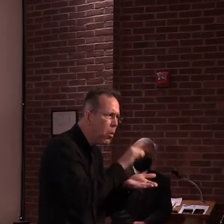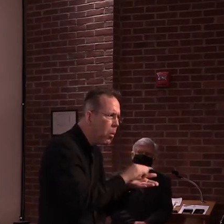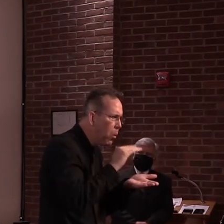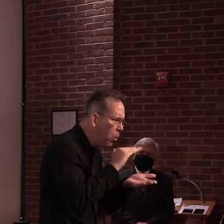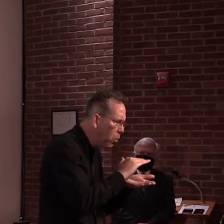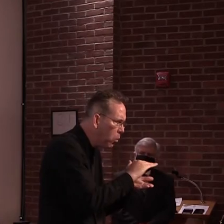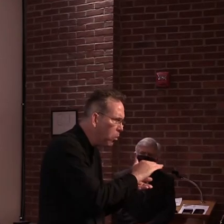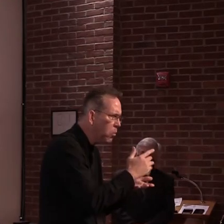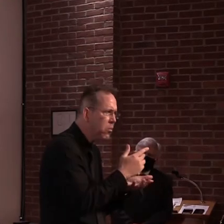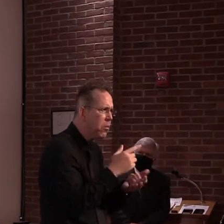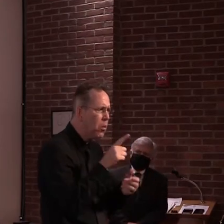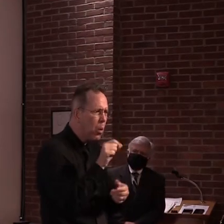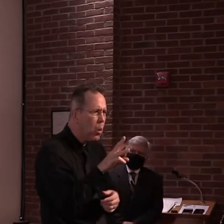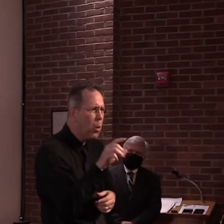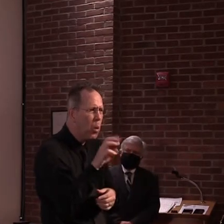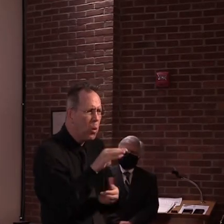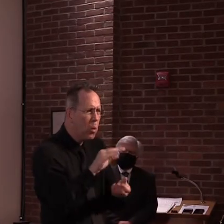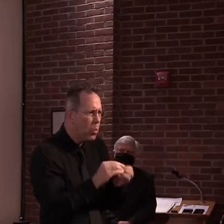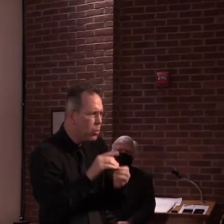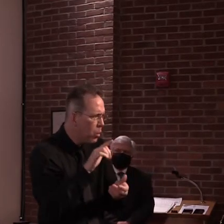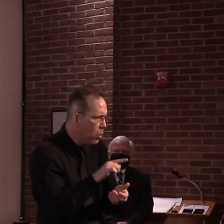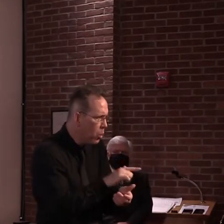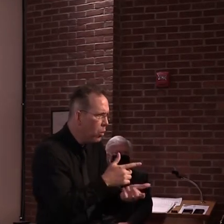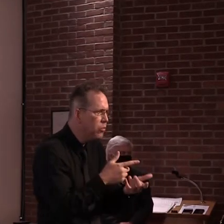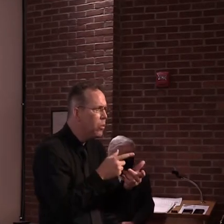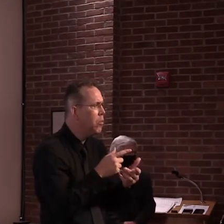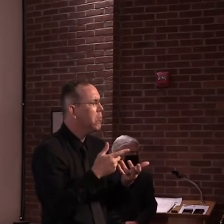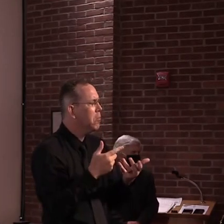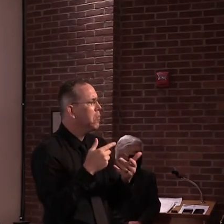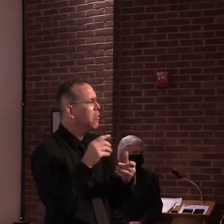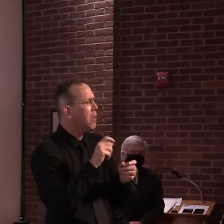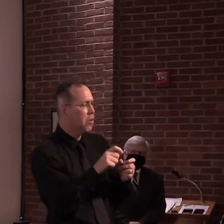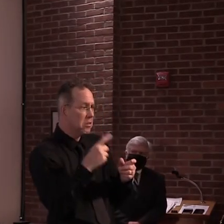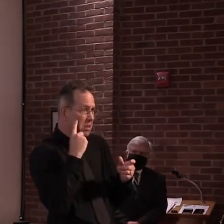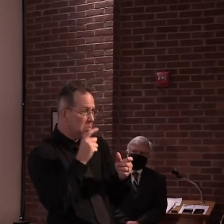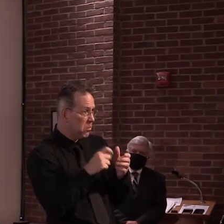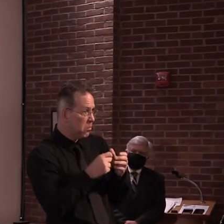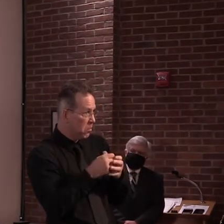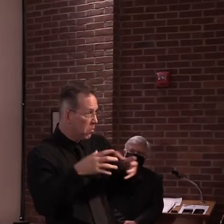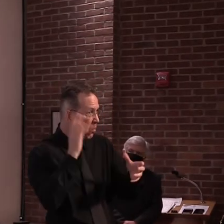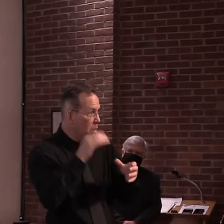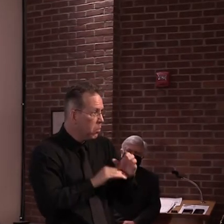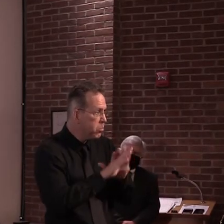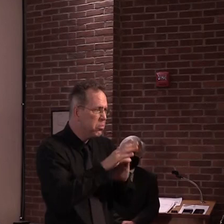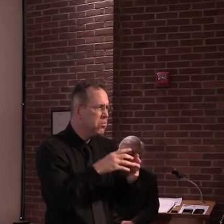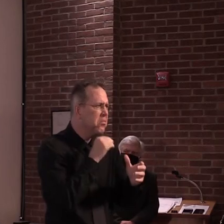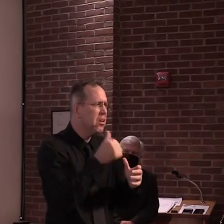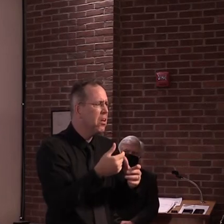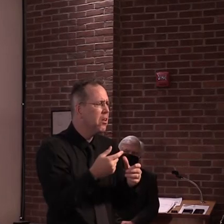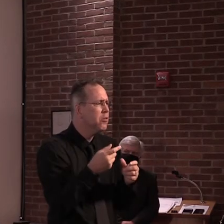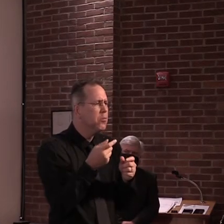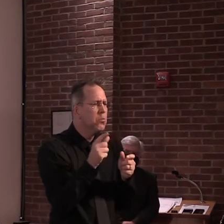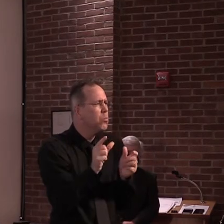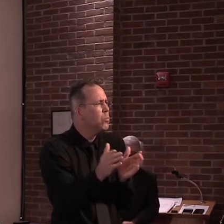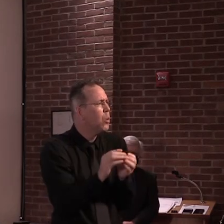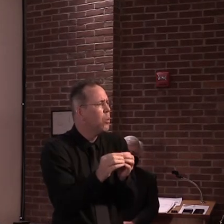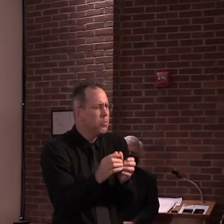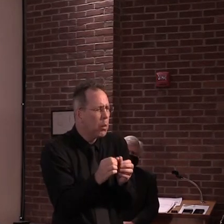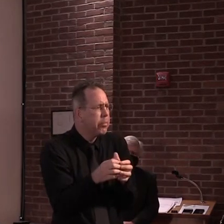cases that this outbreak looks very dramatic in the context of that data. But it still